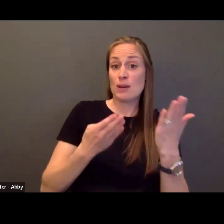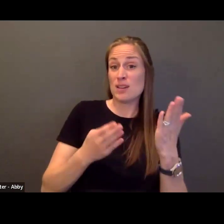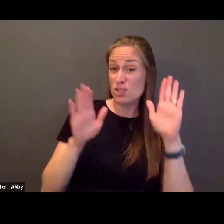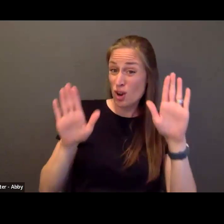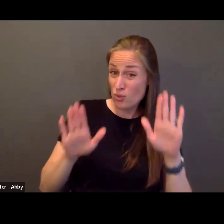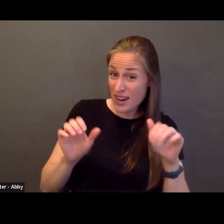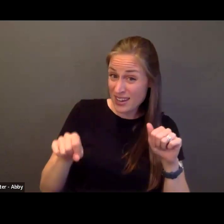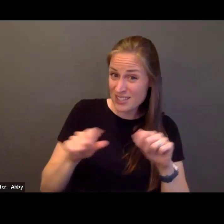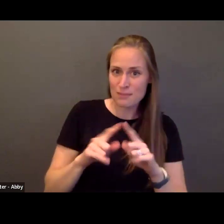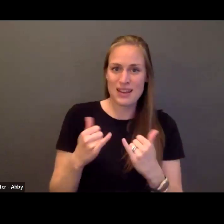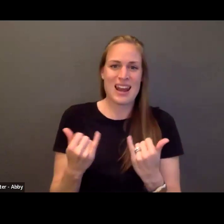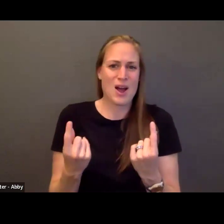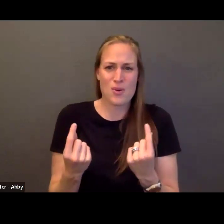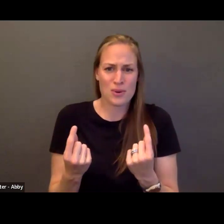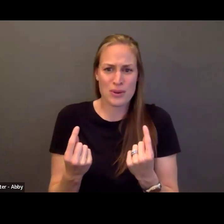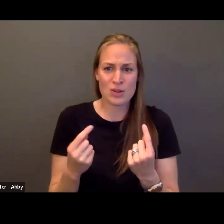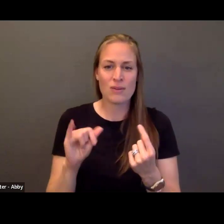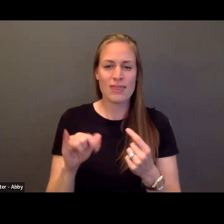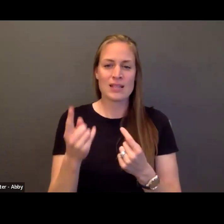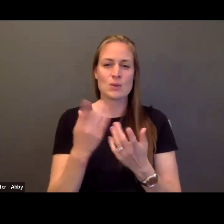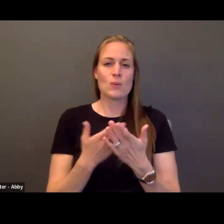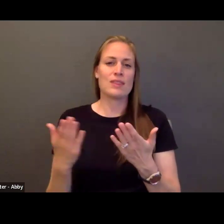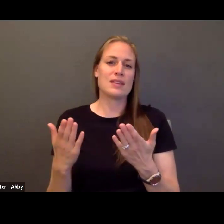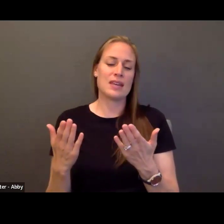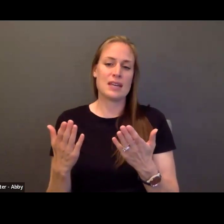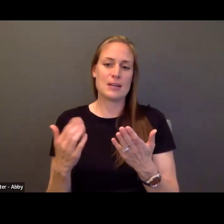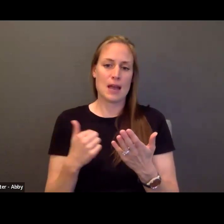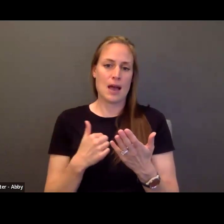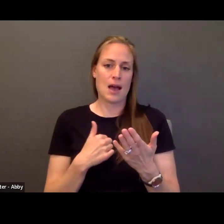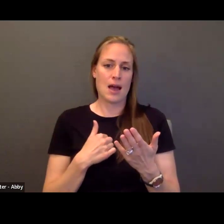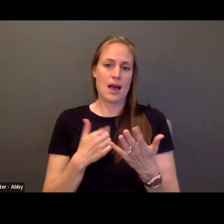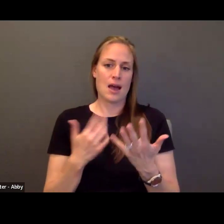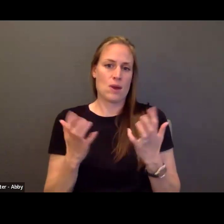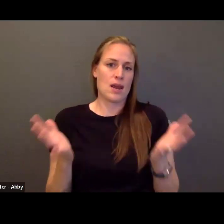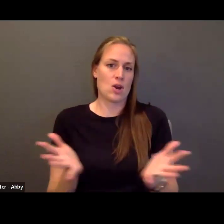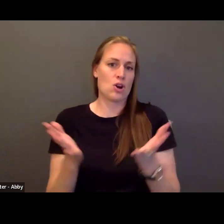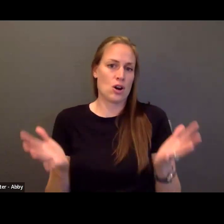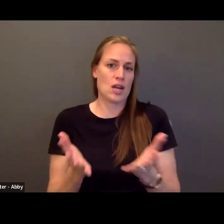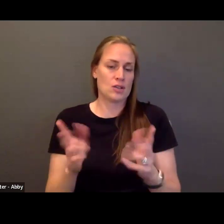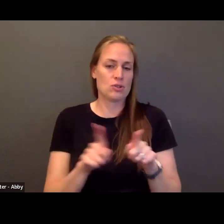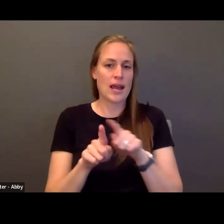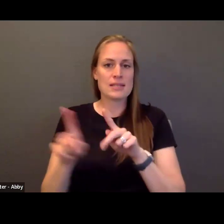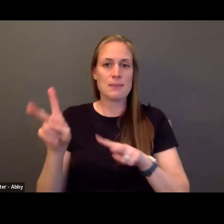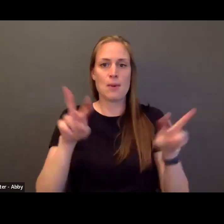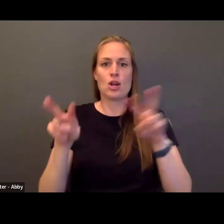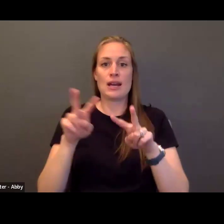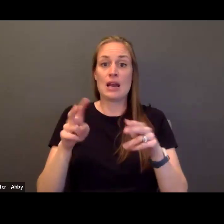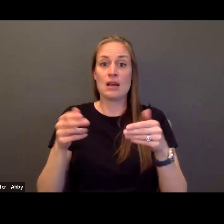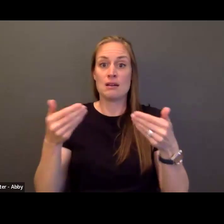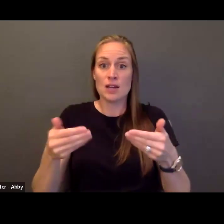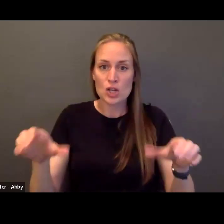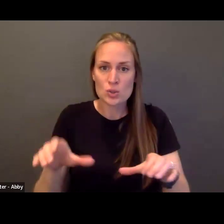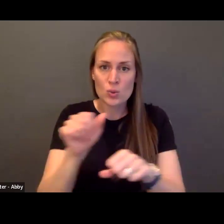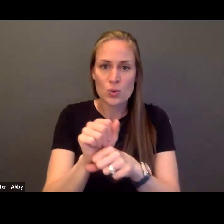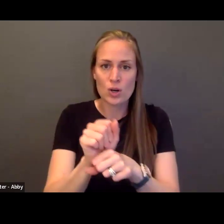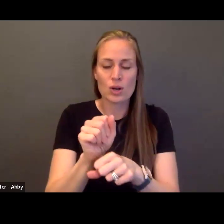now what? That's one of the things I would really encourage as people are looking at this is doing that work, the folks with lived experience